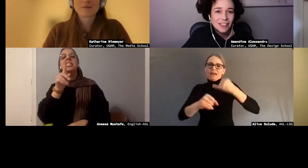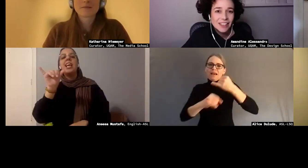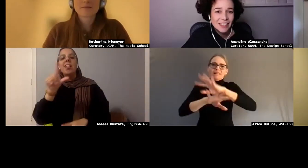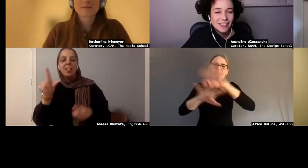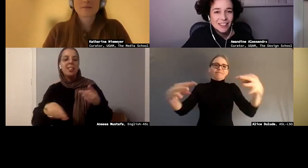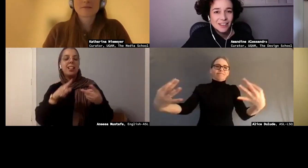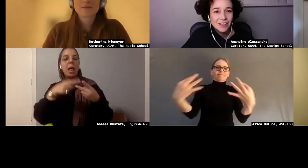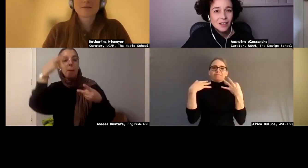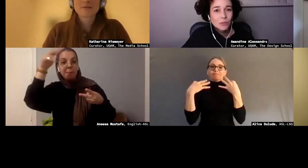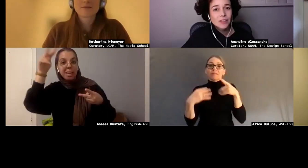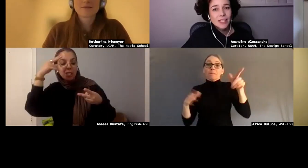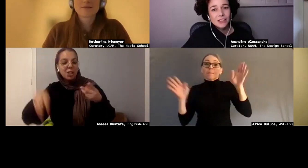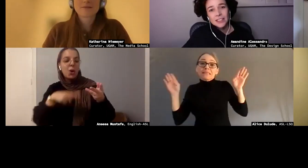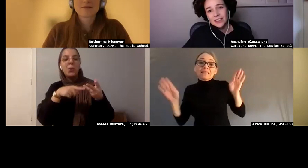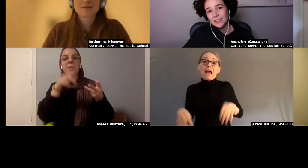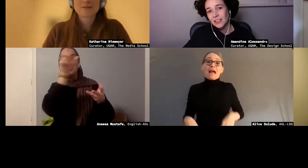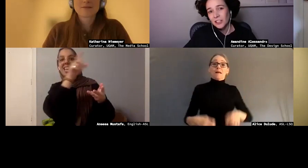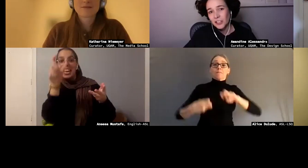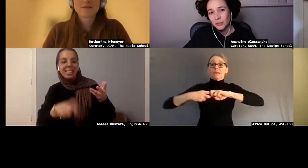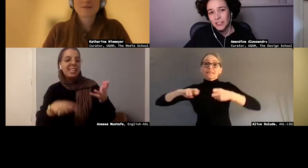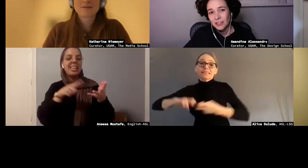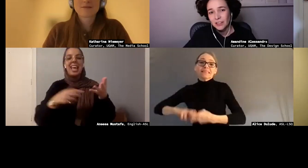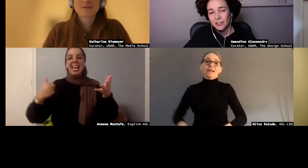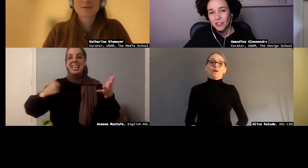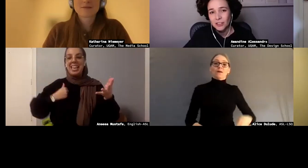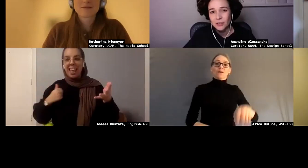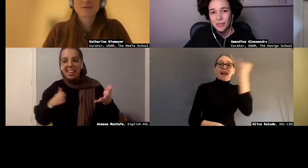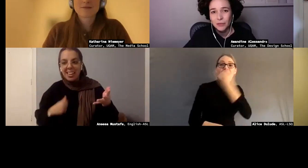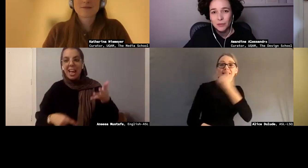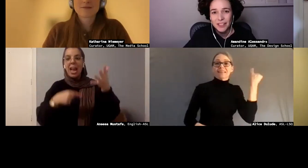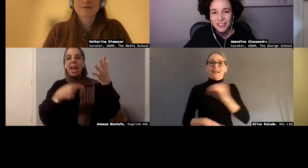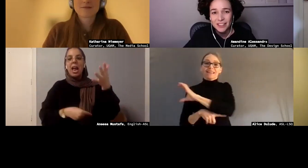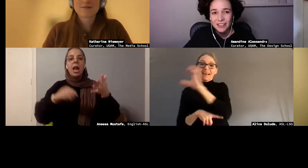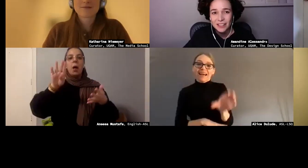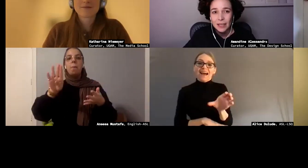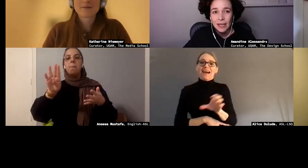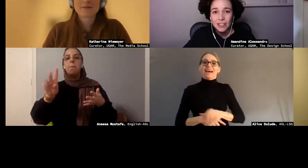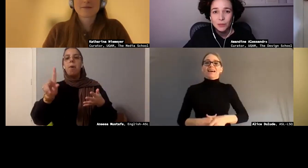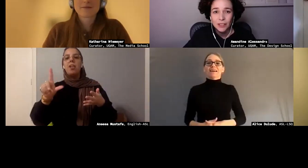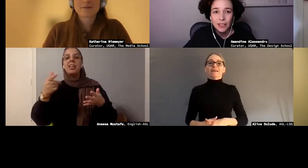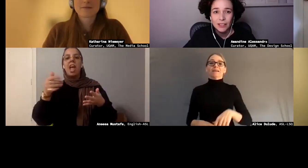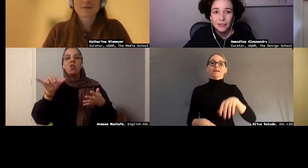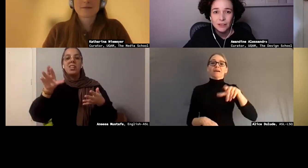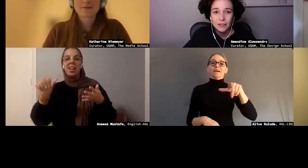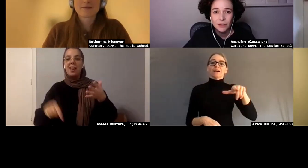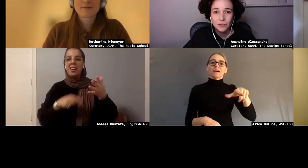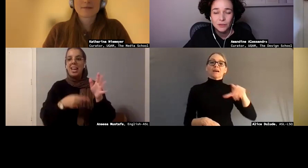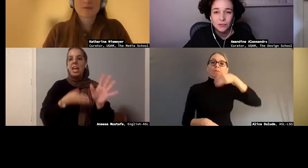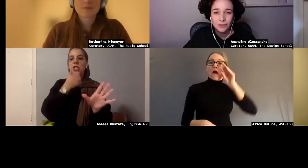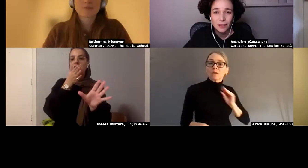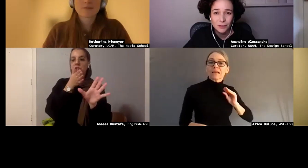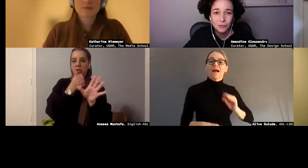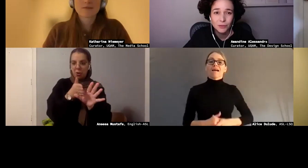Italy, Canada, Bulgaria, Germany, just to name a few places, as well as the